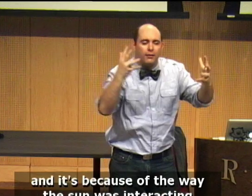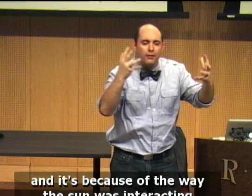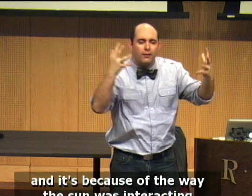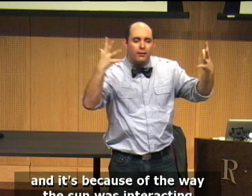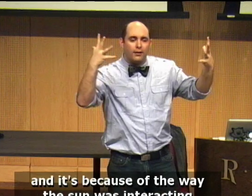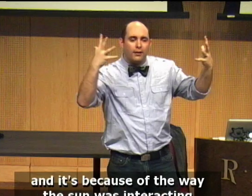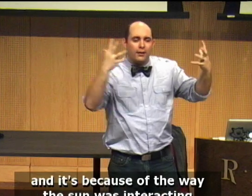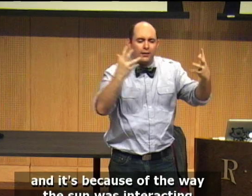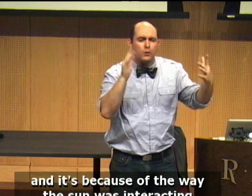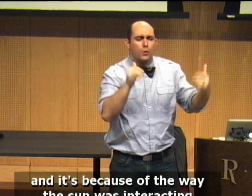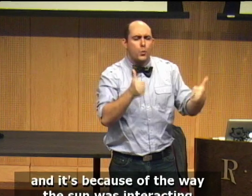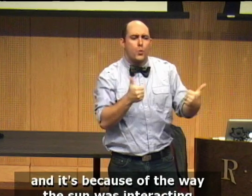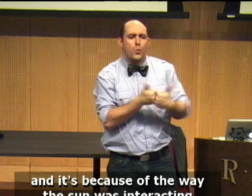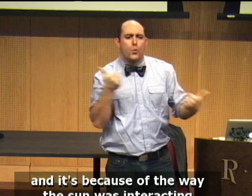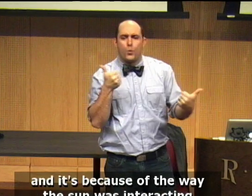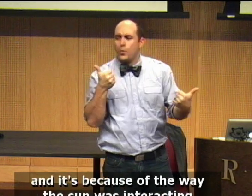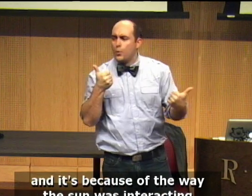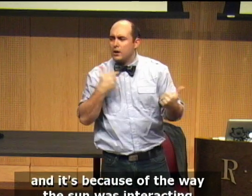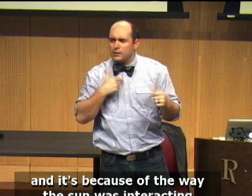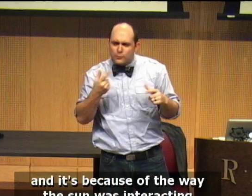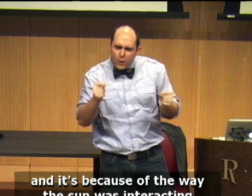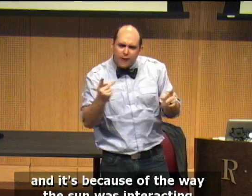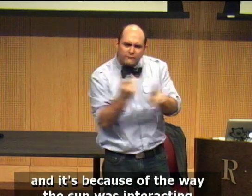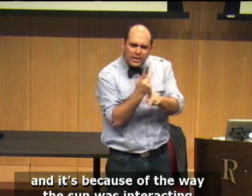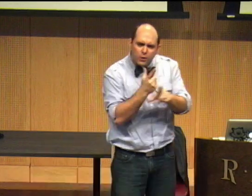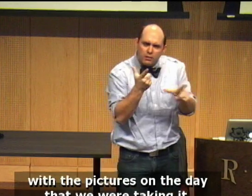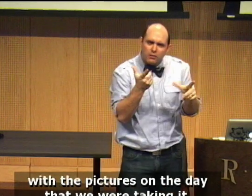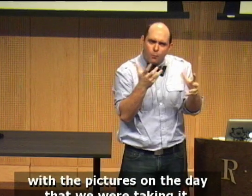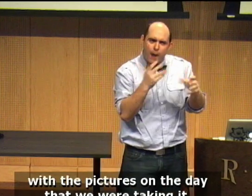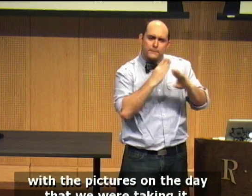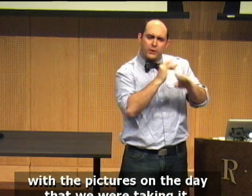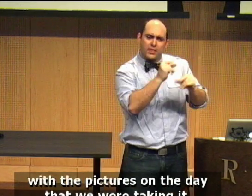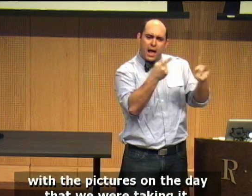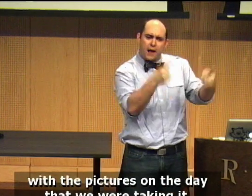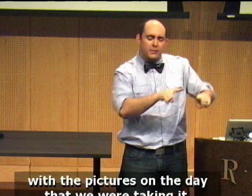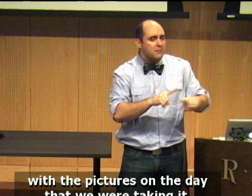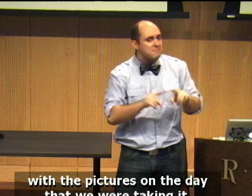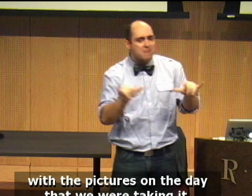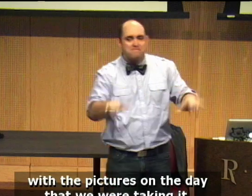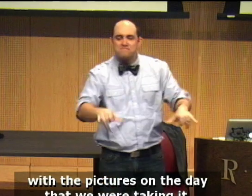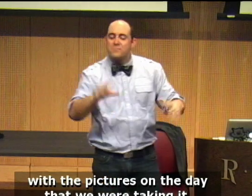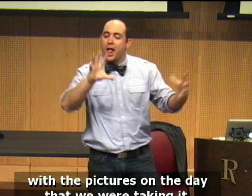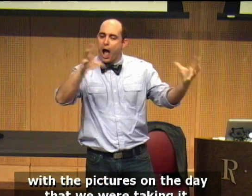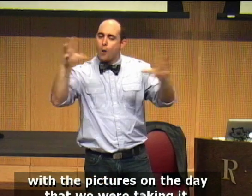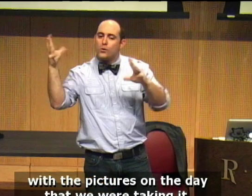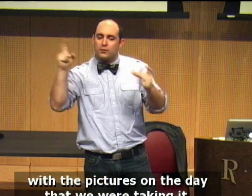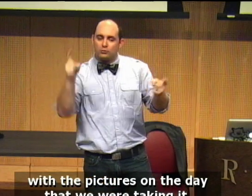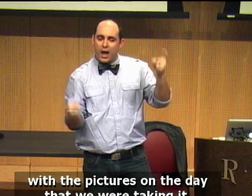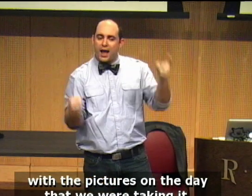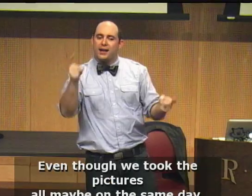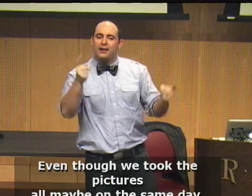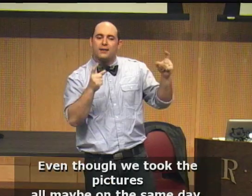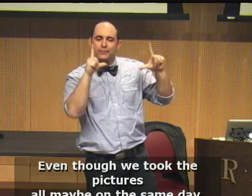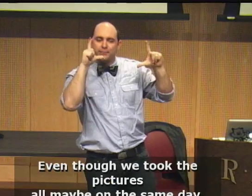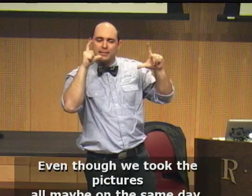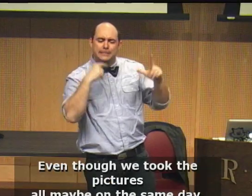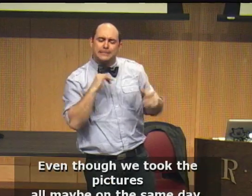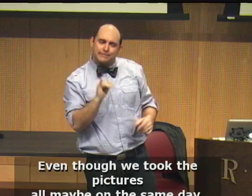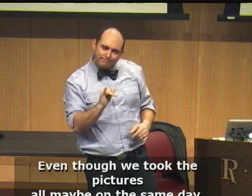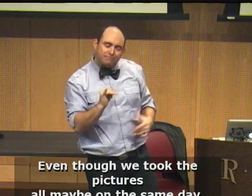of the way the sun was interacting with the pictures on the day that we were taking it. Even though we took the pictures all